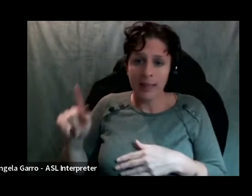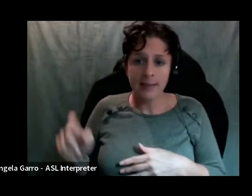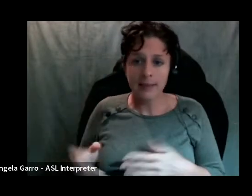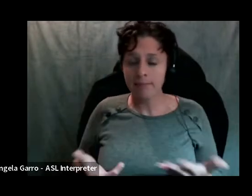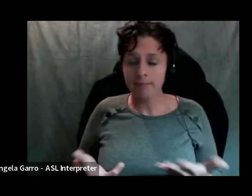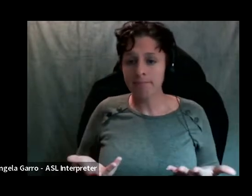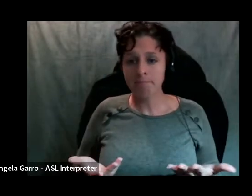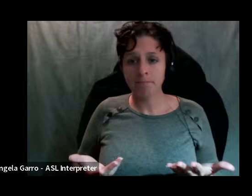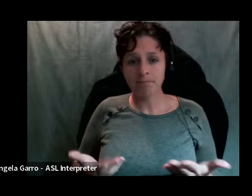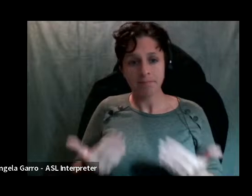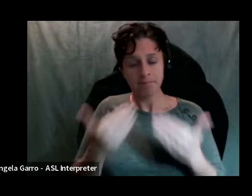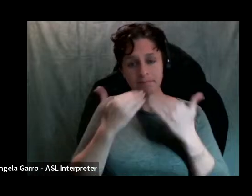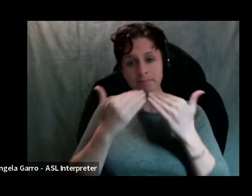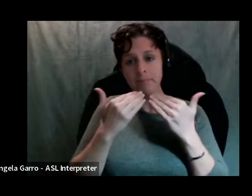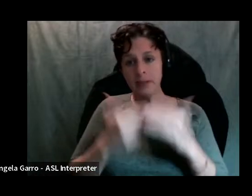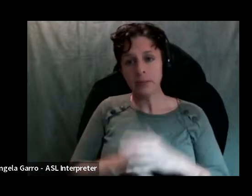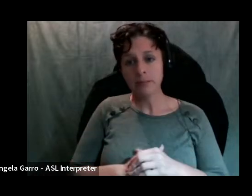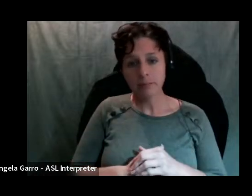Thank you.